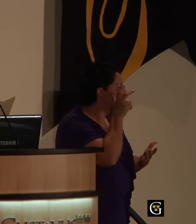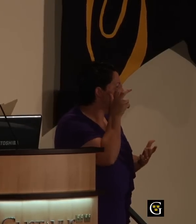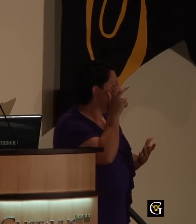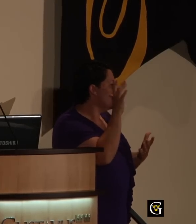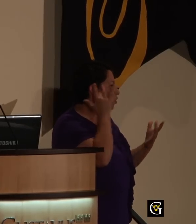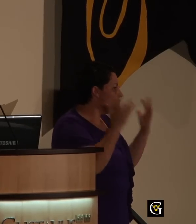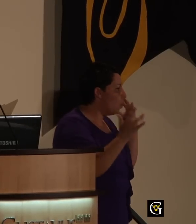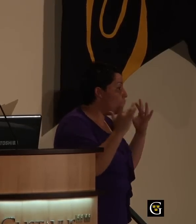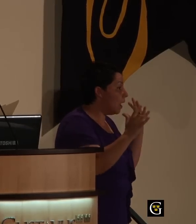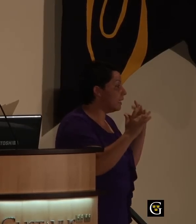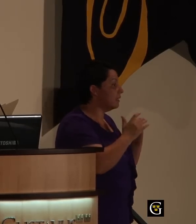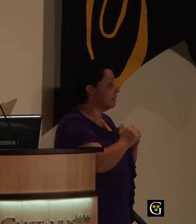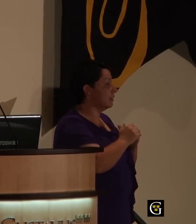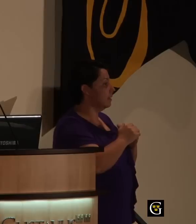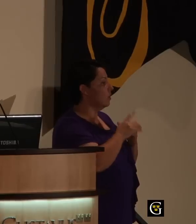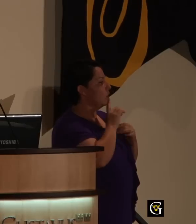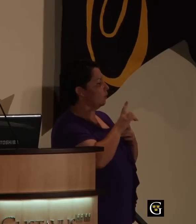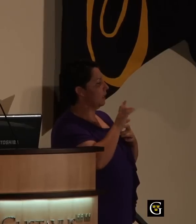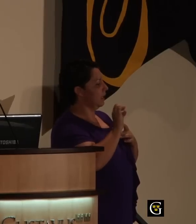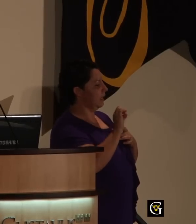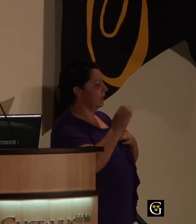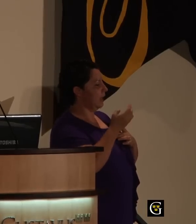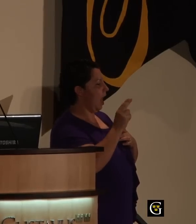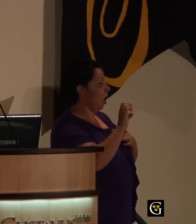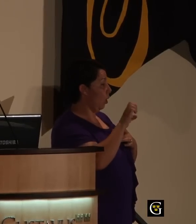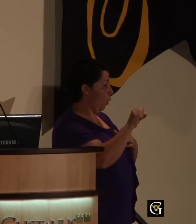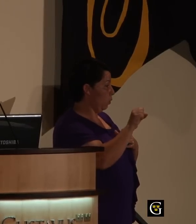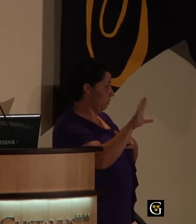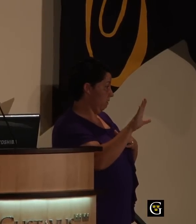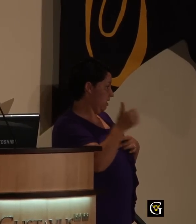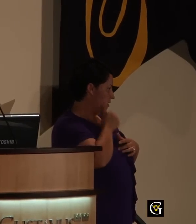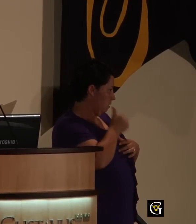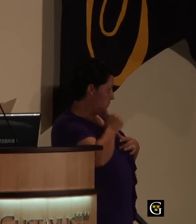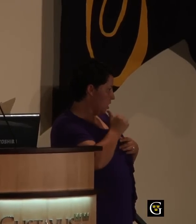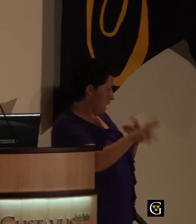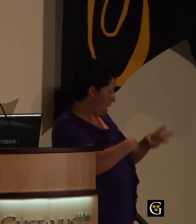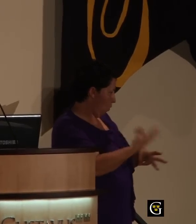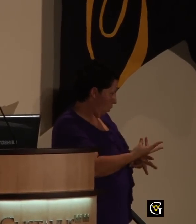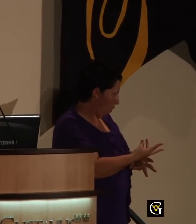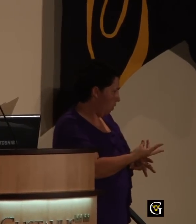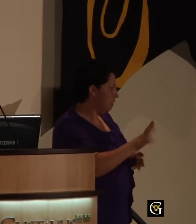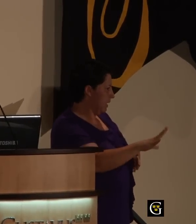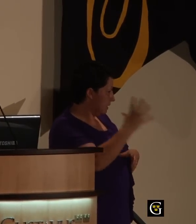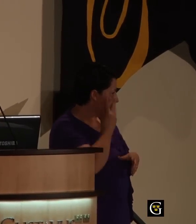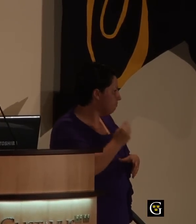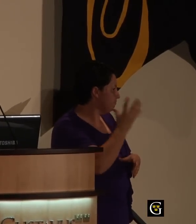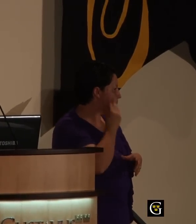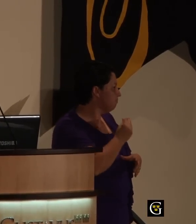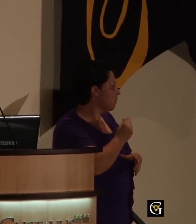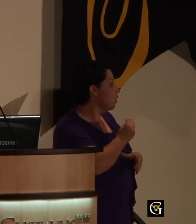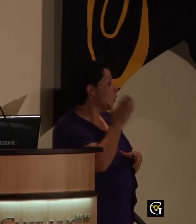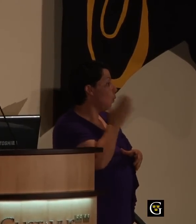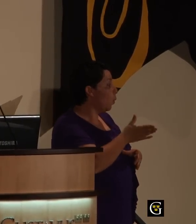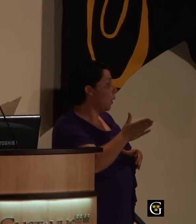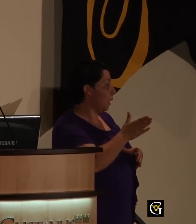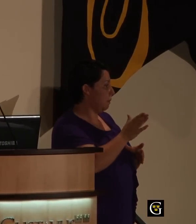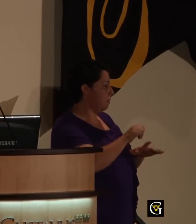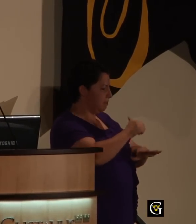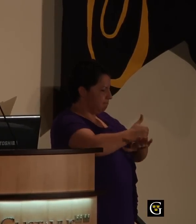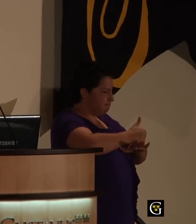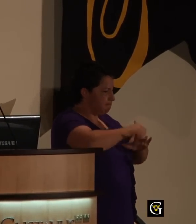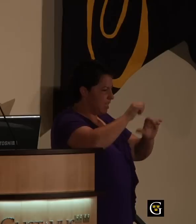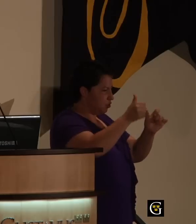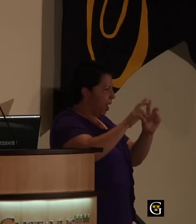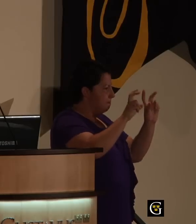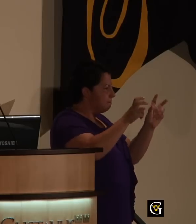the echoes of his everyday world would have been shaped by a computer whose software generates the